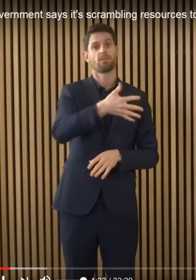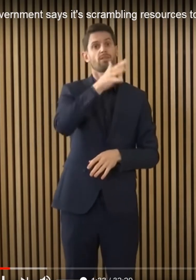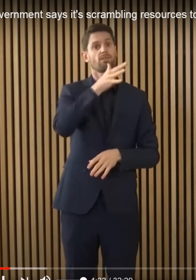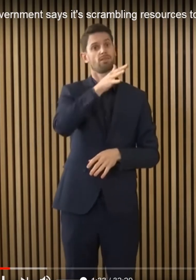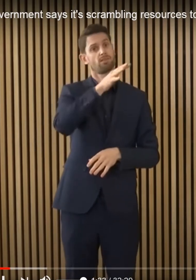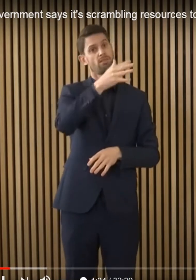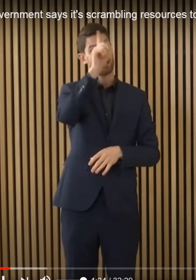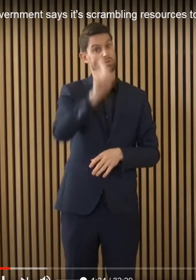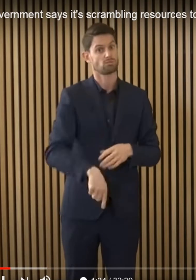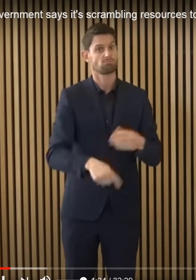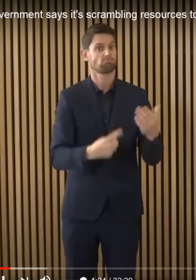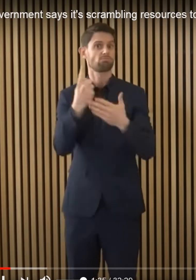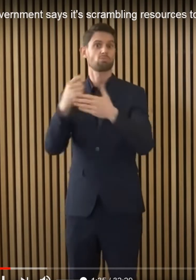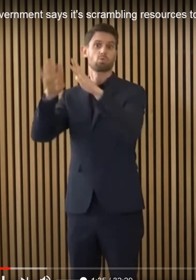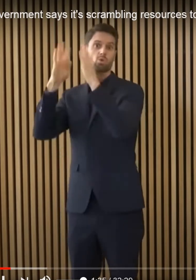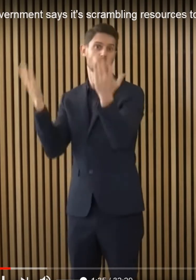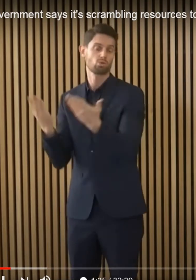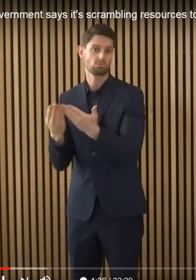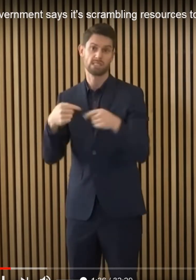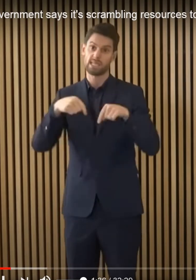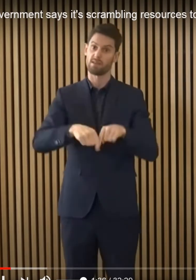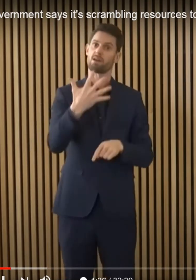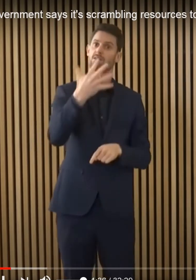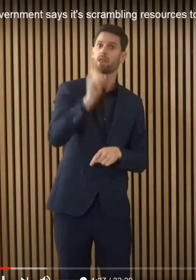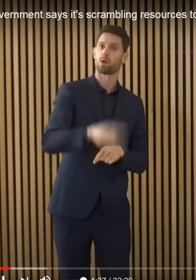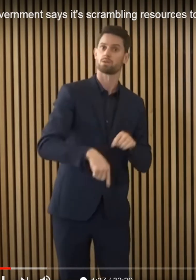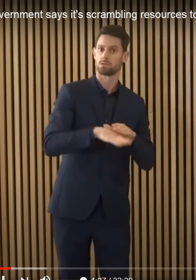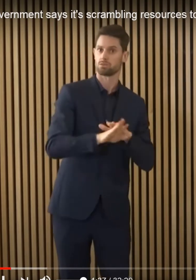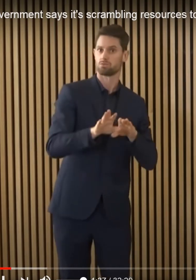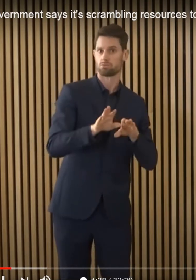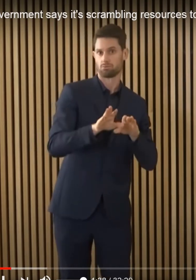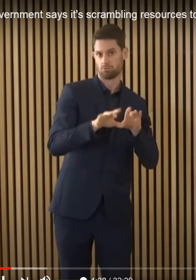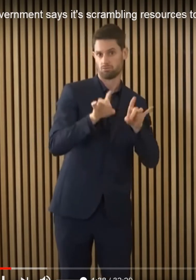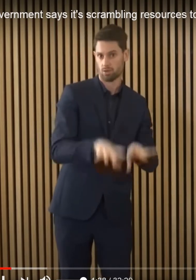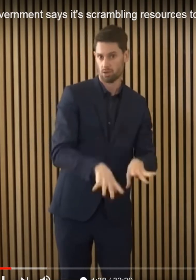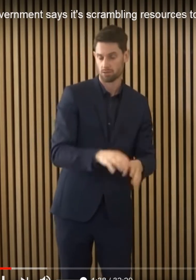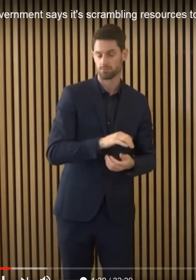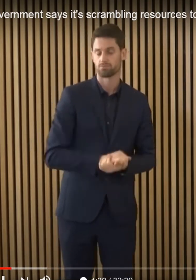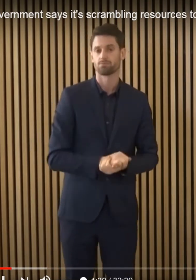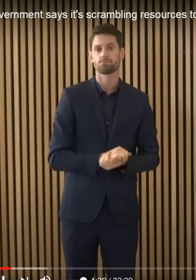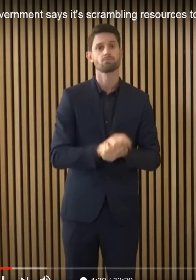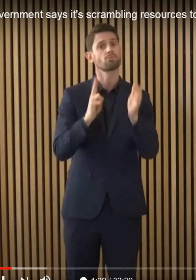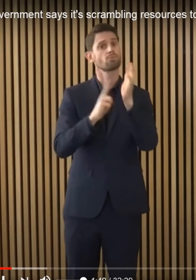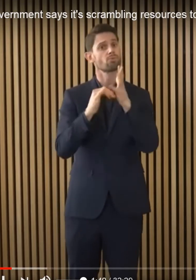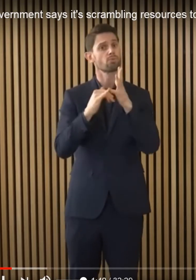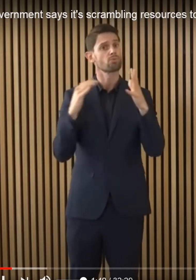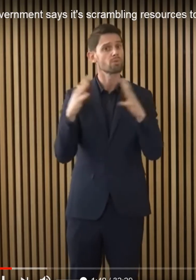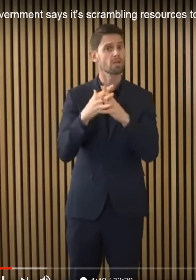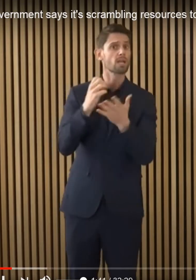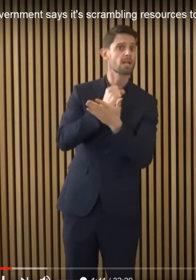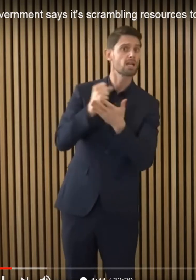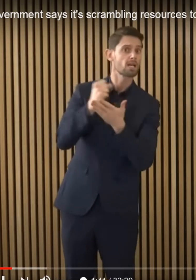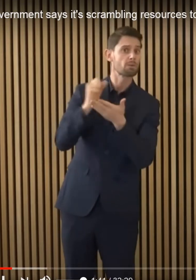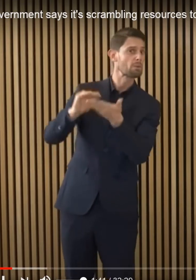by the National Incident Centre. New South Wales remains stable, but with